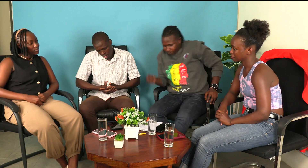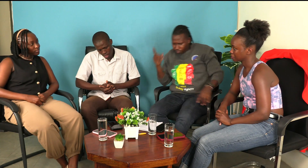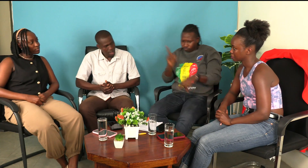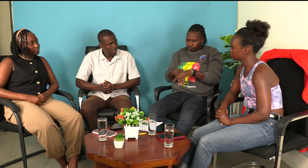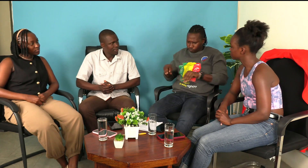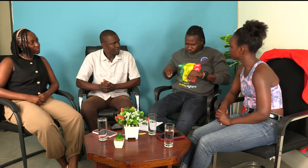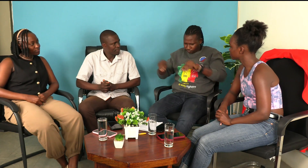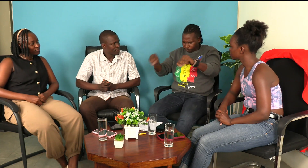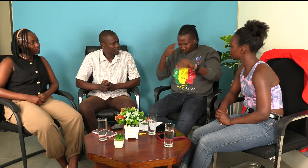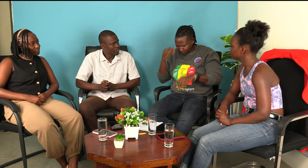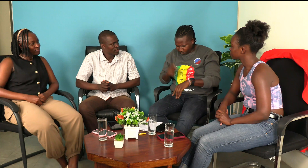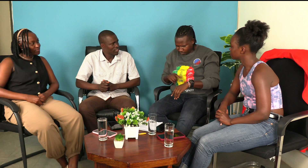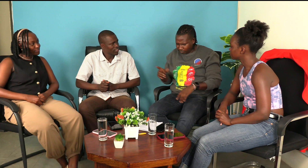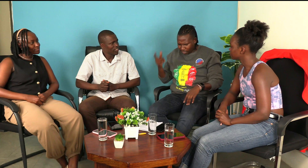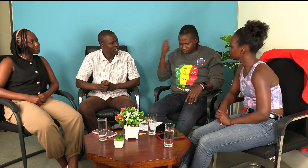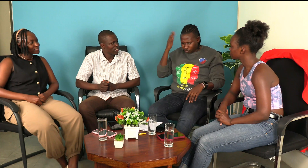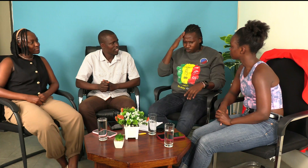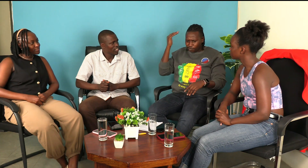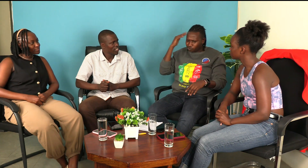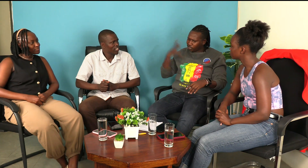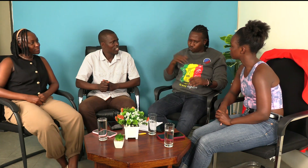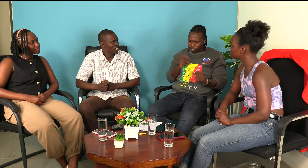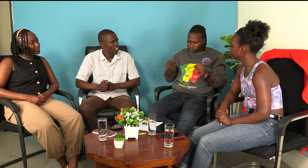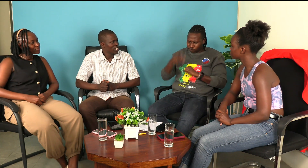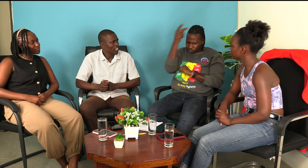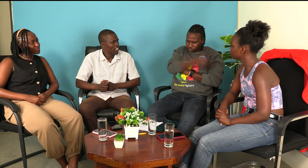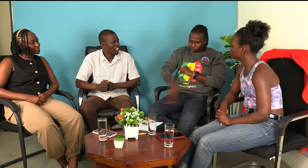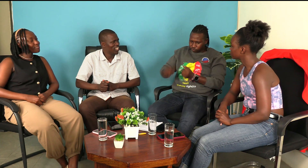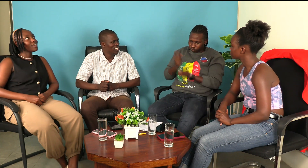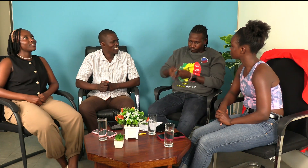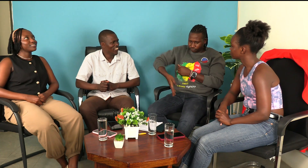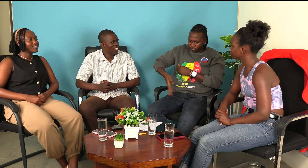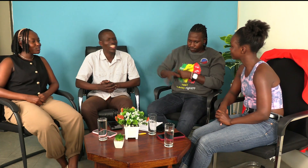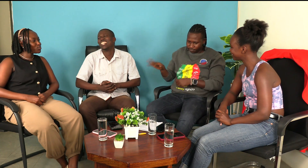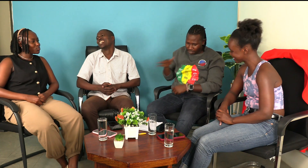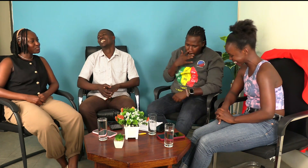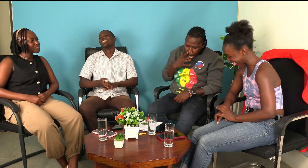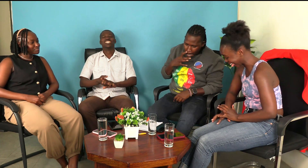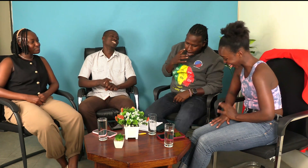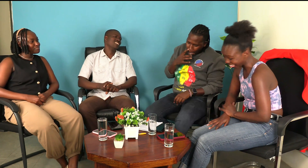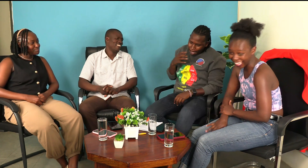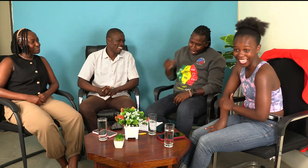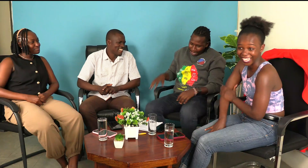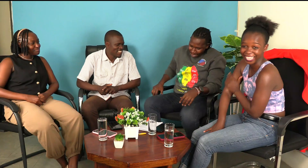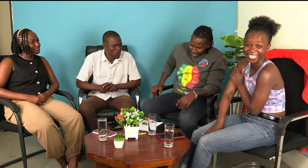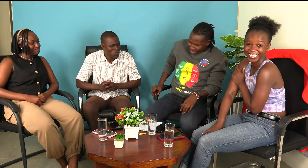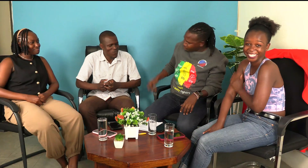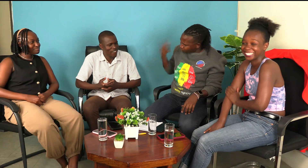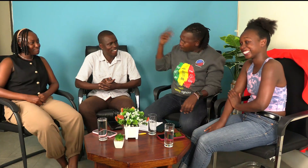I agree with Very you. true. Yes, let us move on because of time. And I know we can have this discussion until Yeah. 12 midnight.